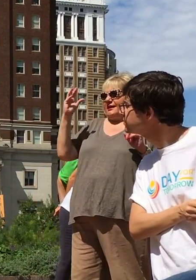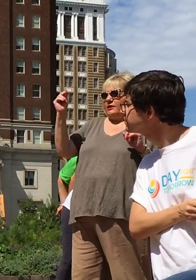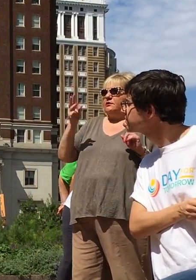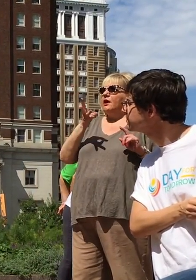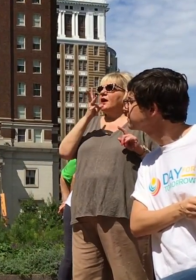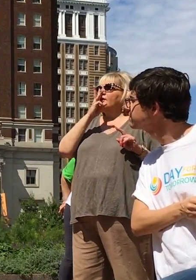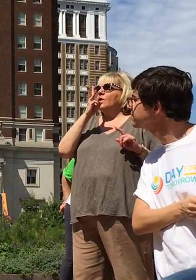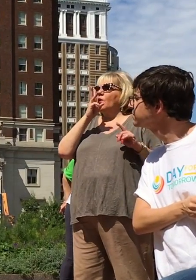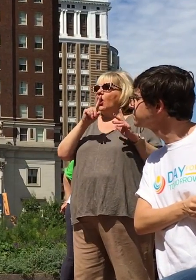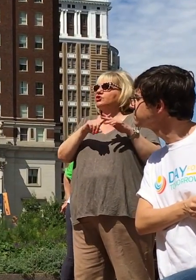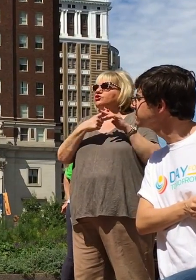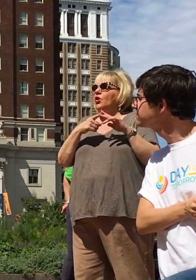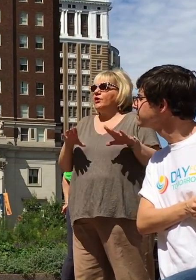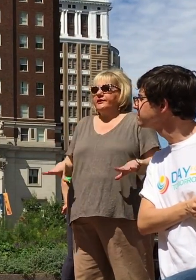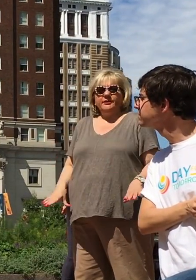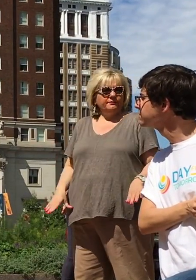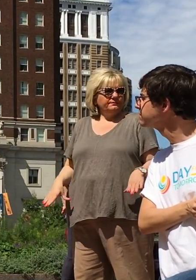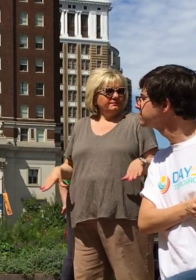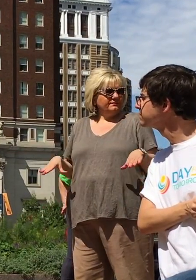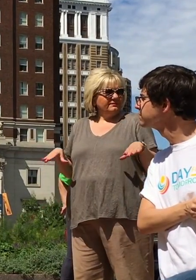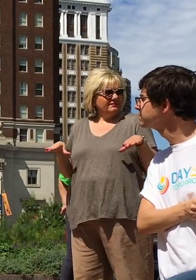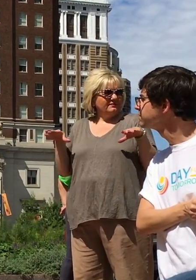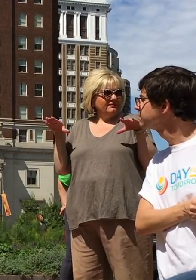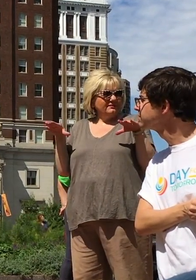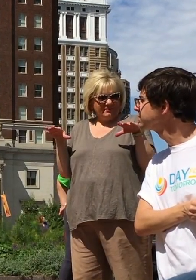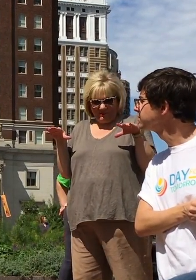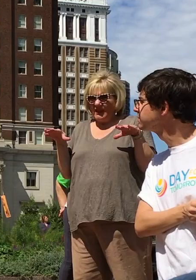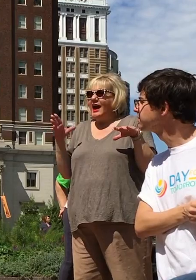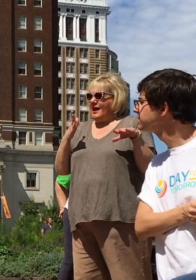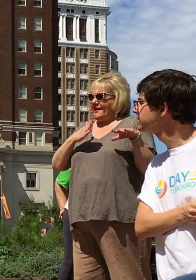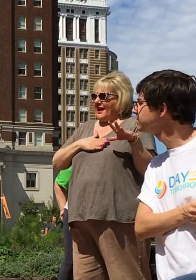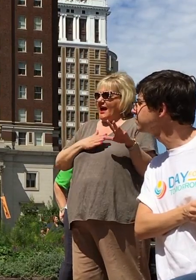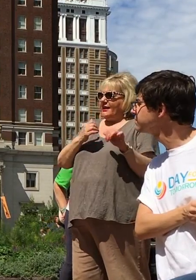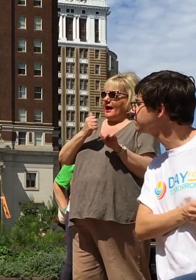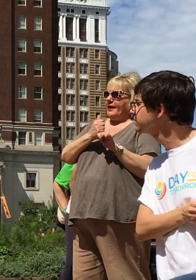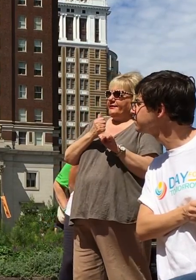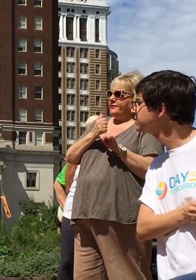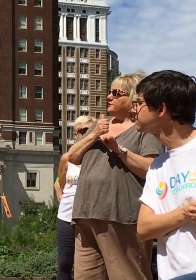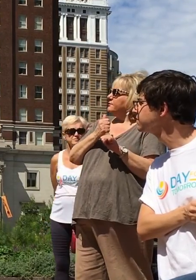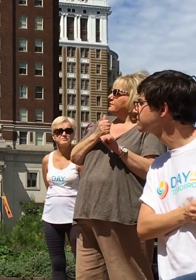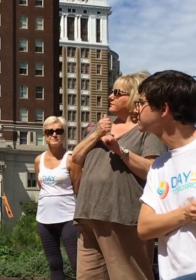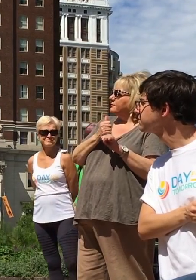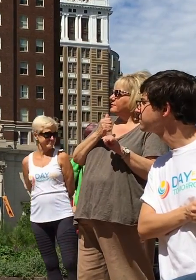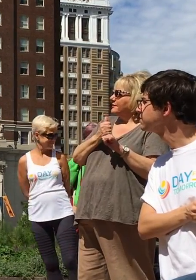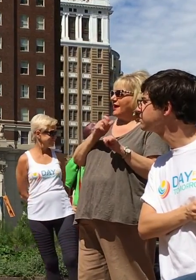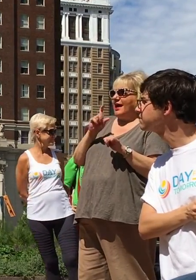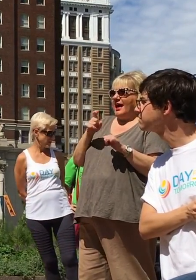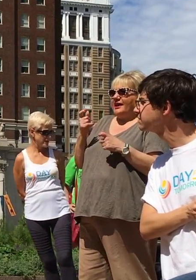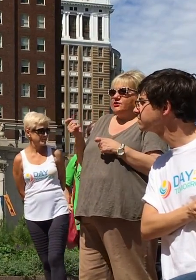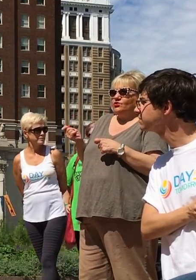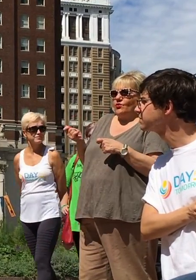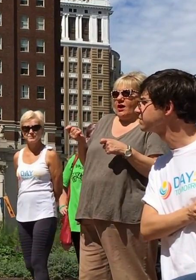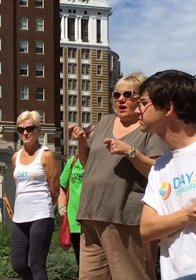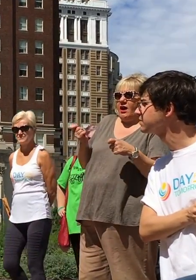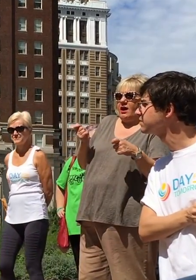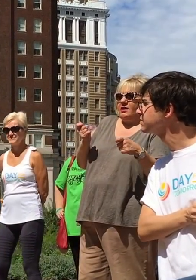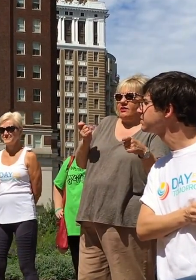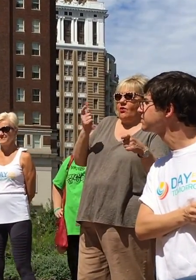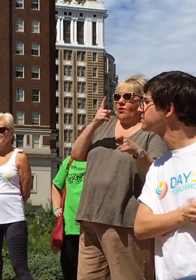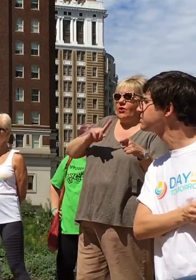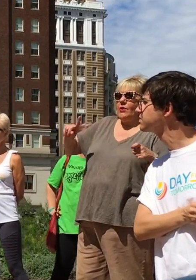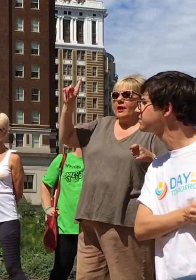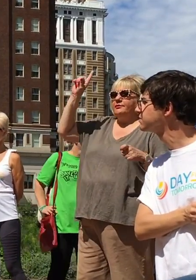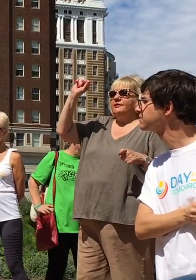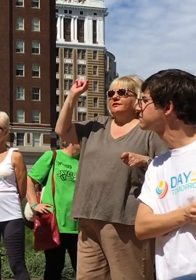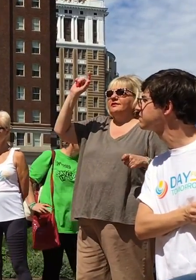water started rising, and they're there with their aide, who had to actually drag them to the attic